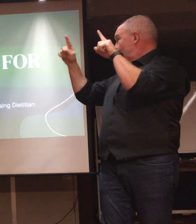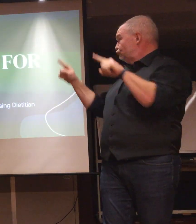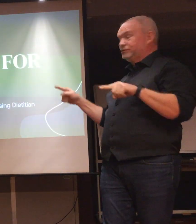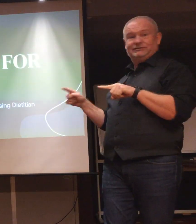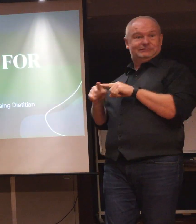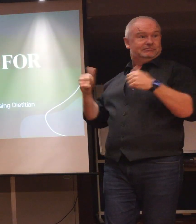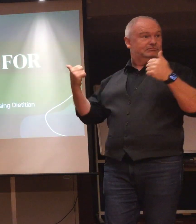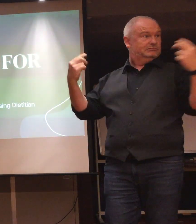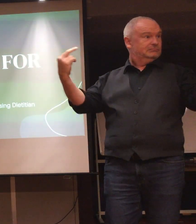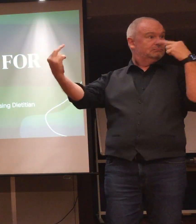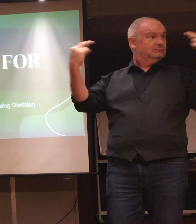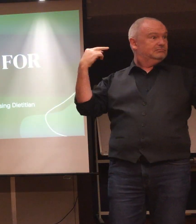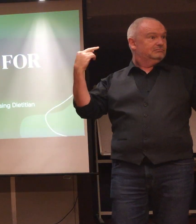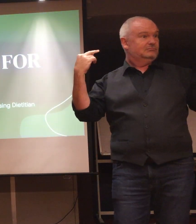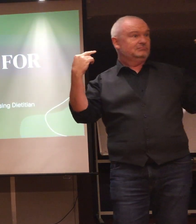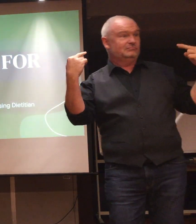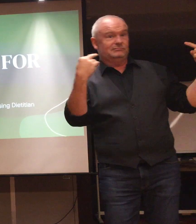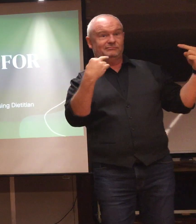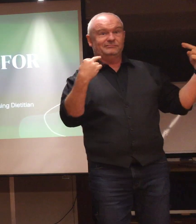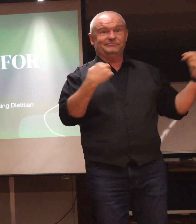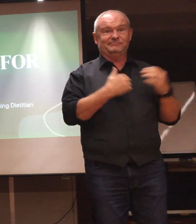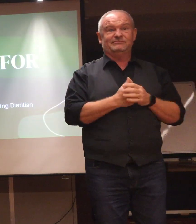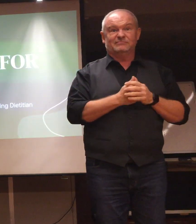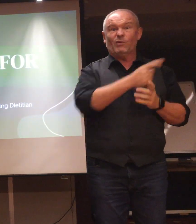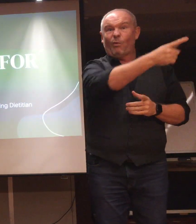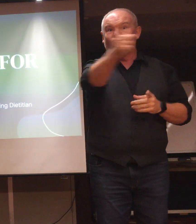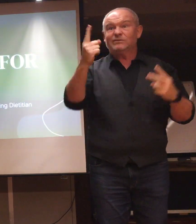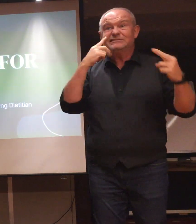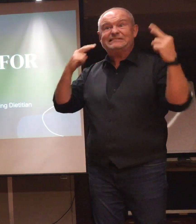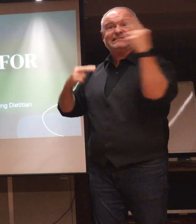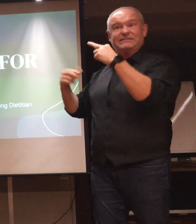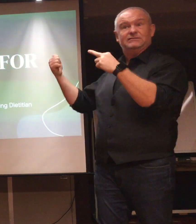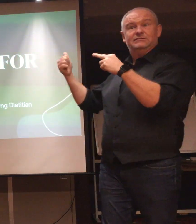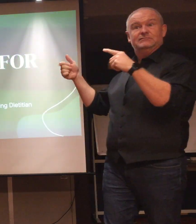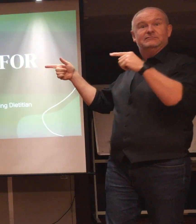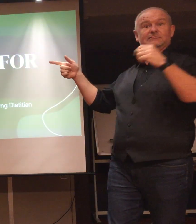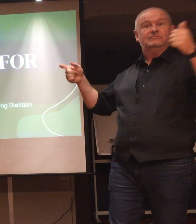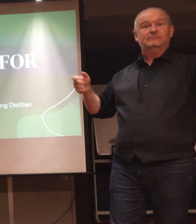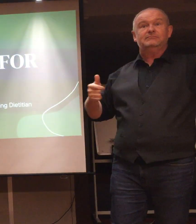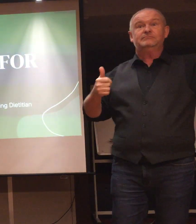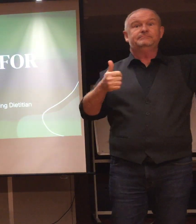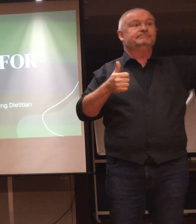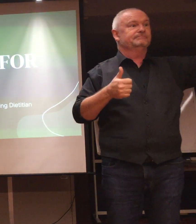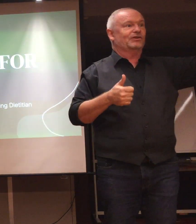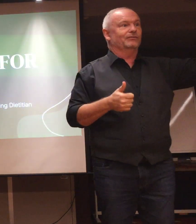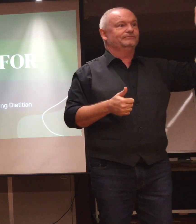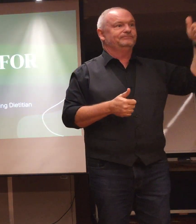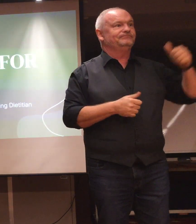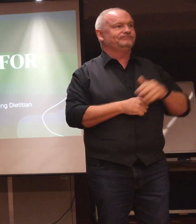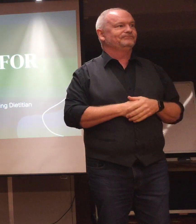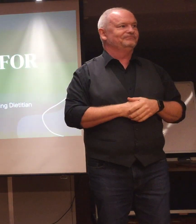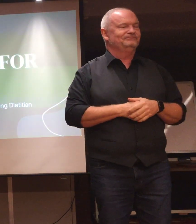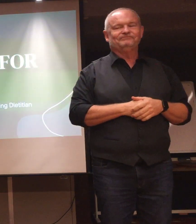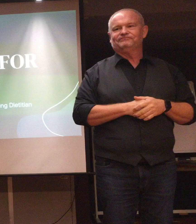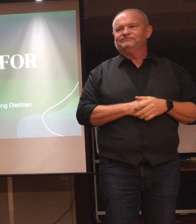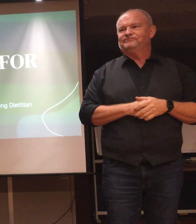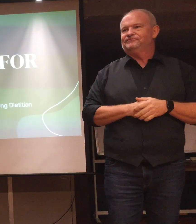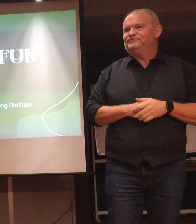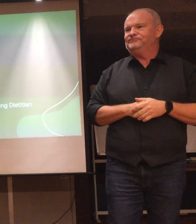over here a little bit. Can everyone see the screen okay? Beautiful. Good.